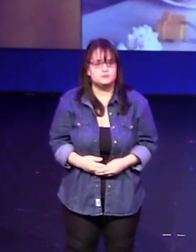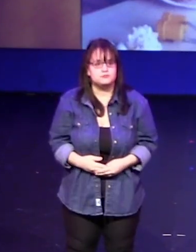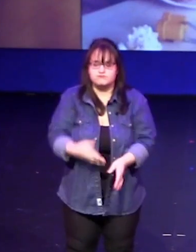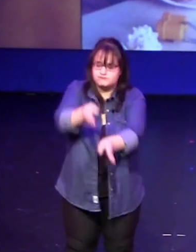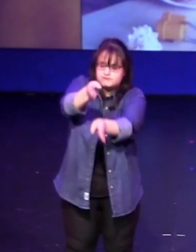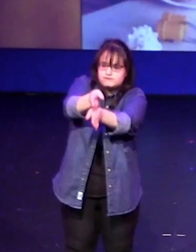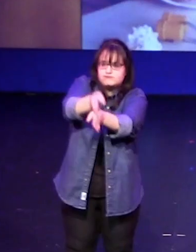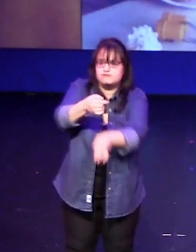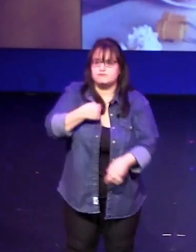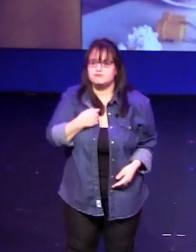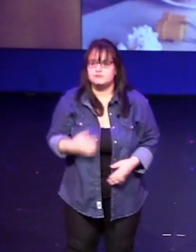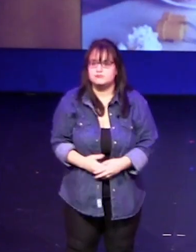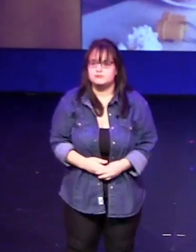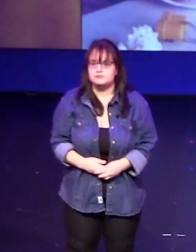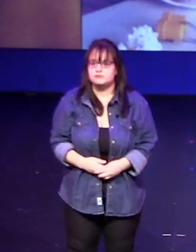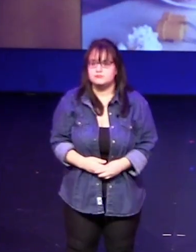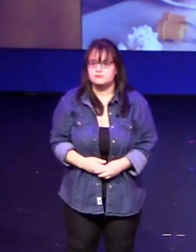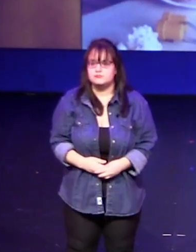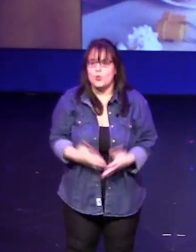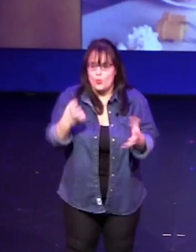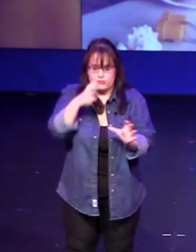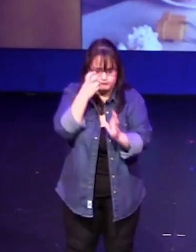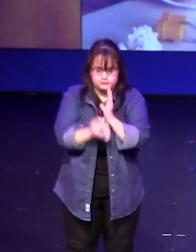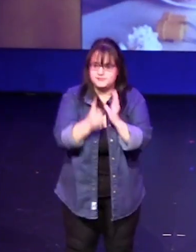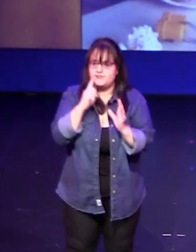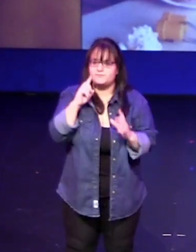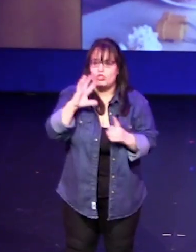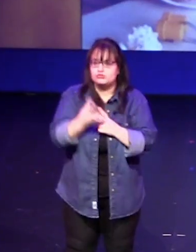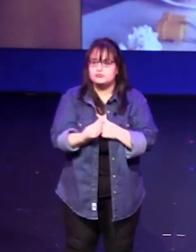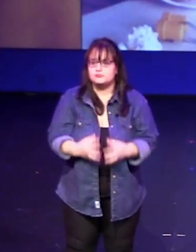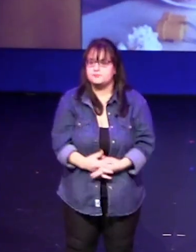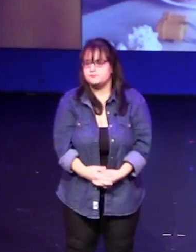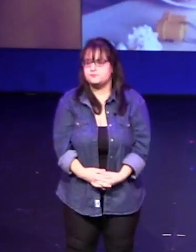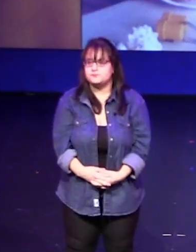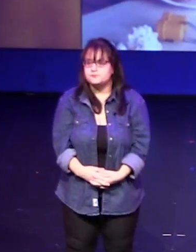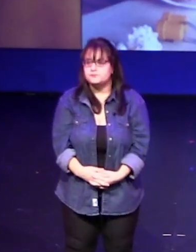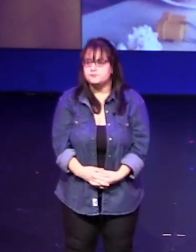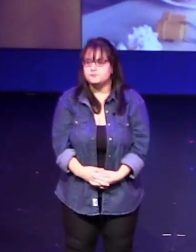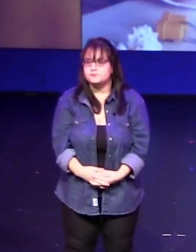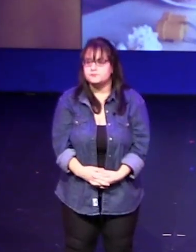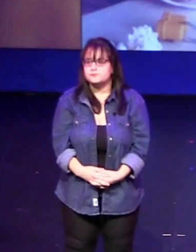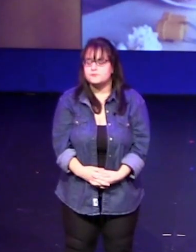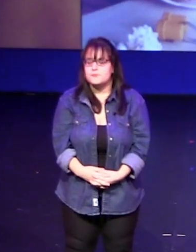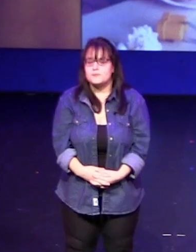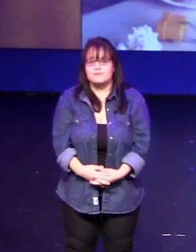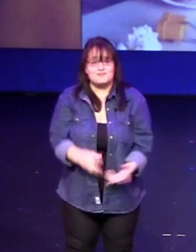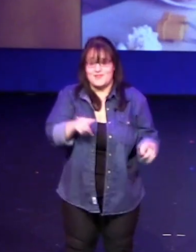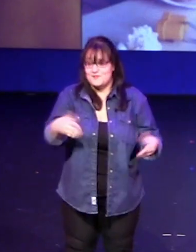I didn't have a home. I didn't have a community before this. I didn't have any sort of anything to